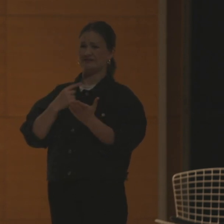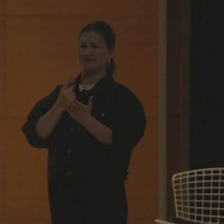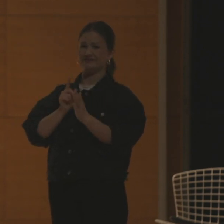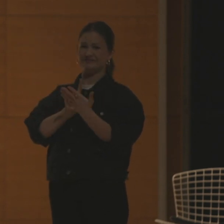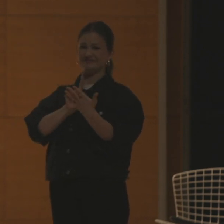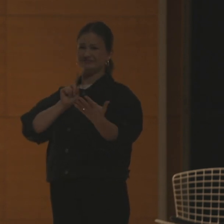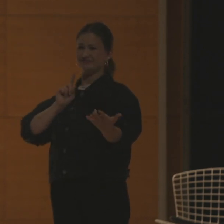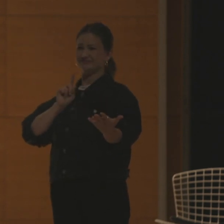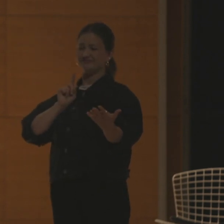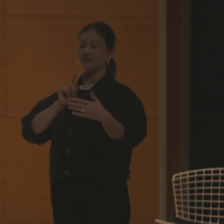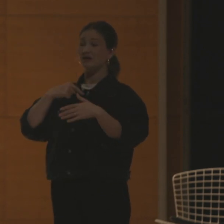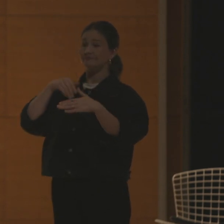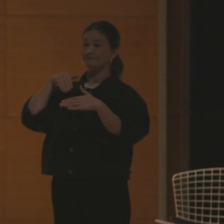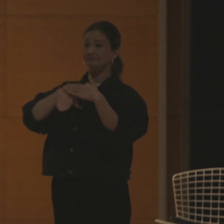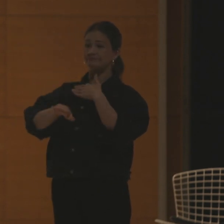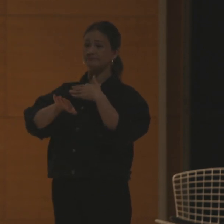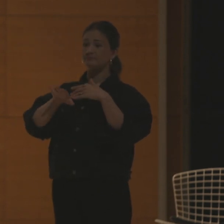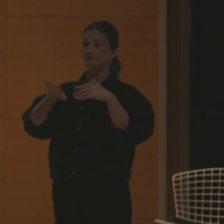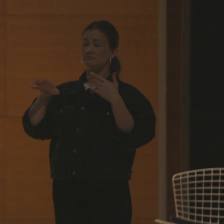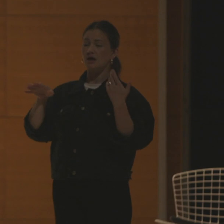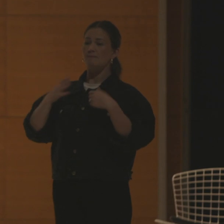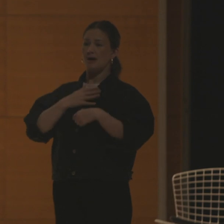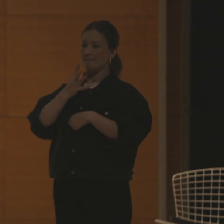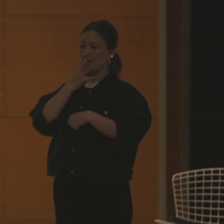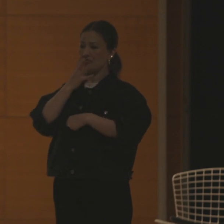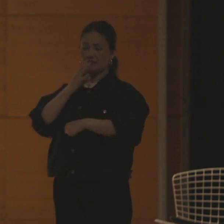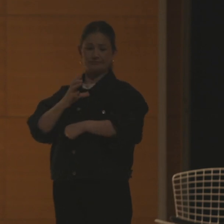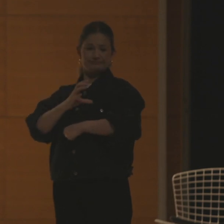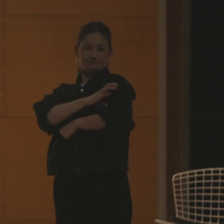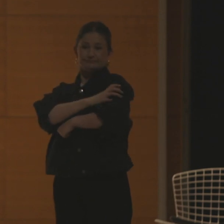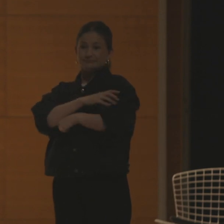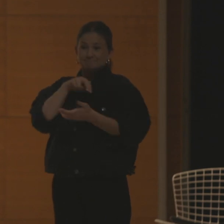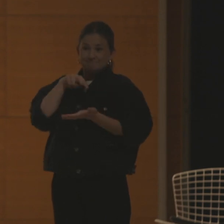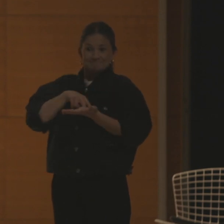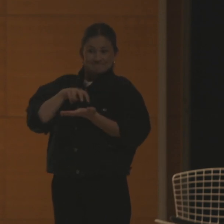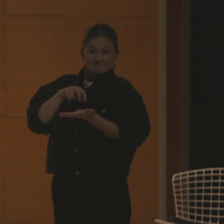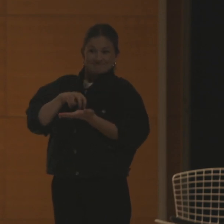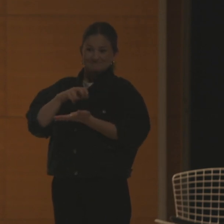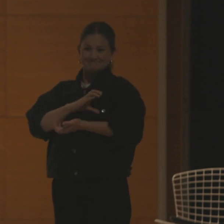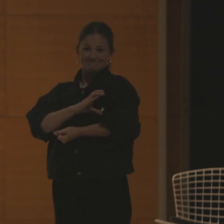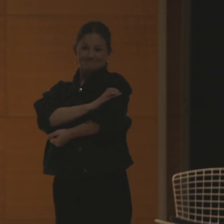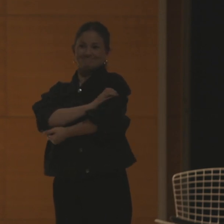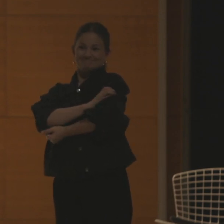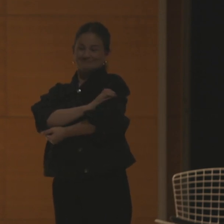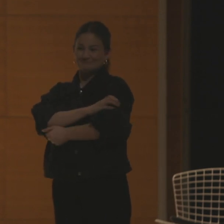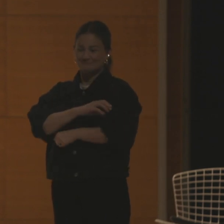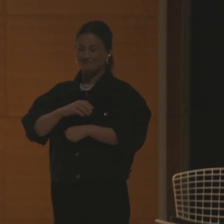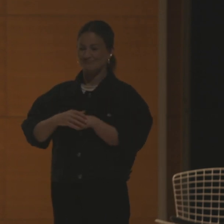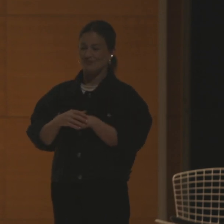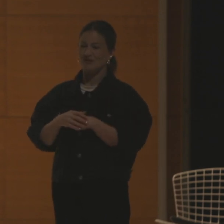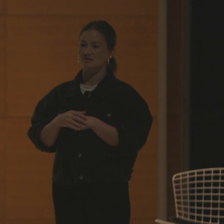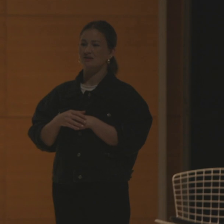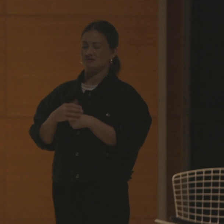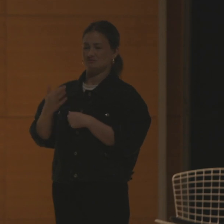we entered the bridal shop, my mother wrapped a hand around my bicep and squeaked her excitement, and this grated on me too. Not so many